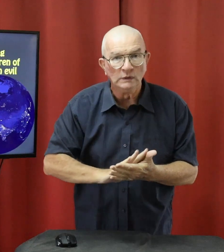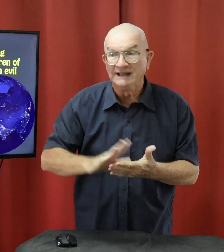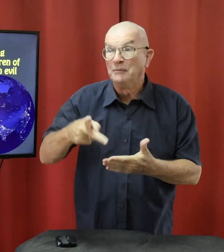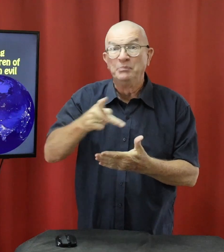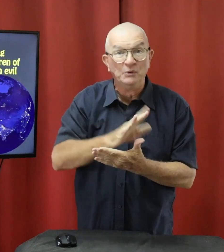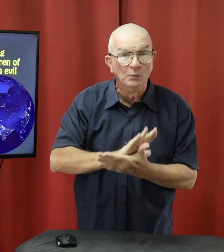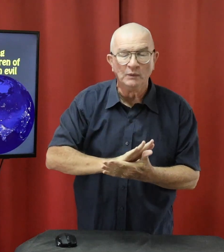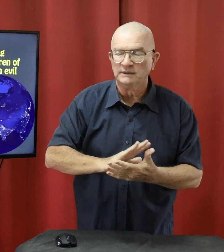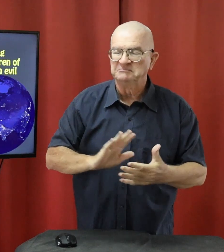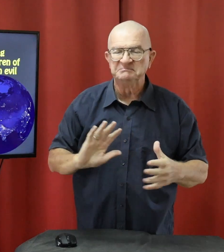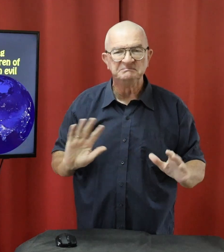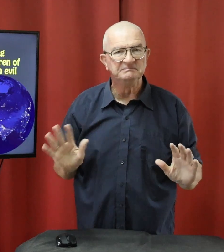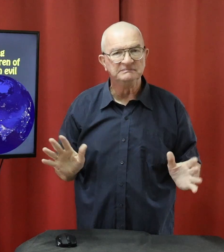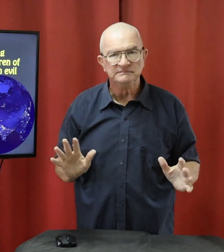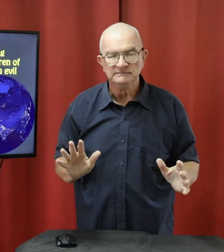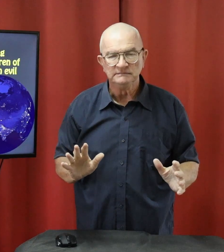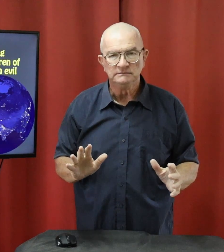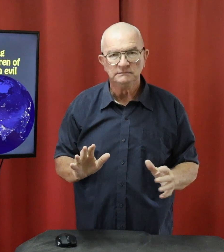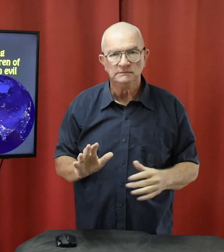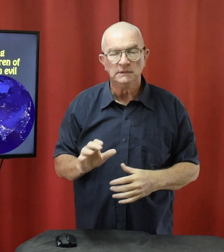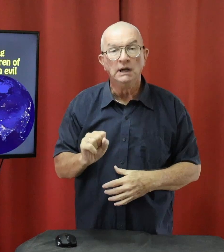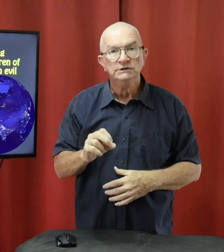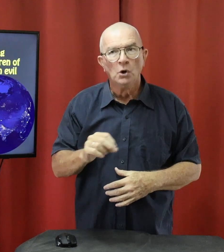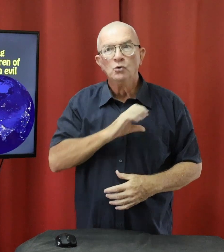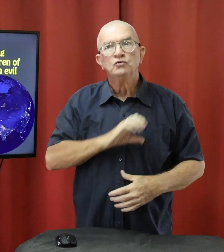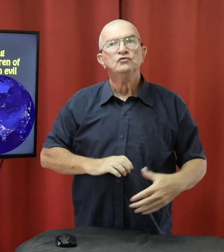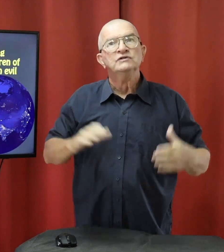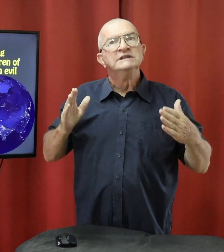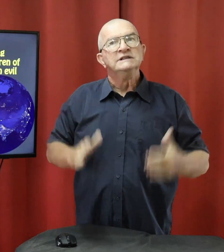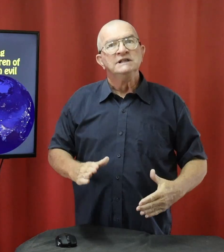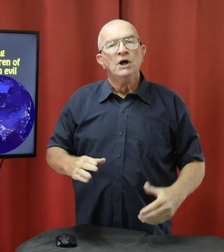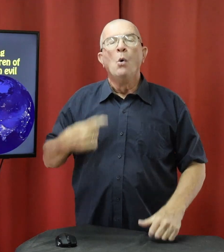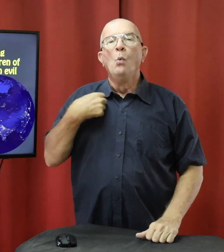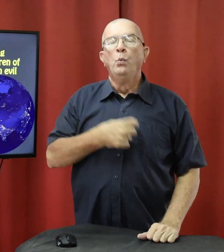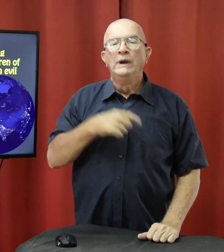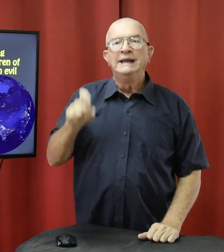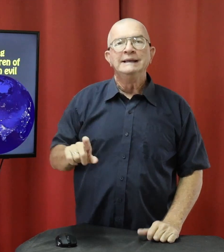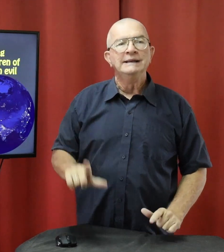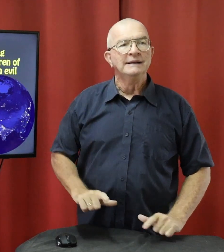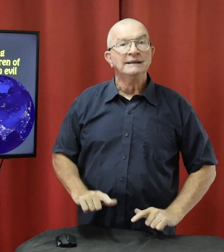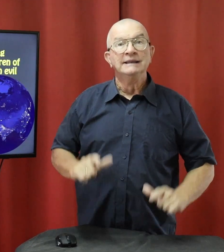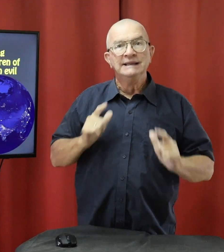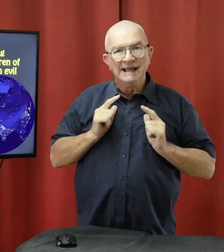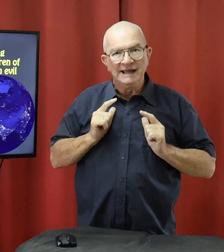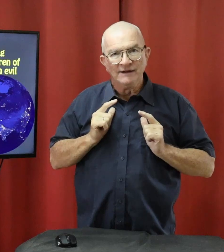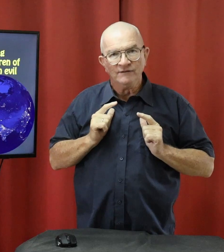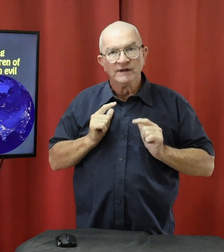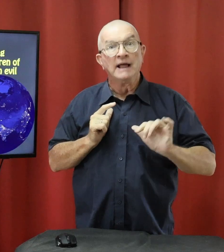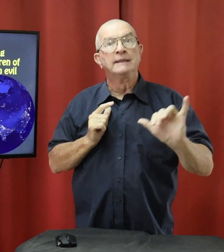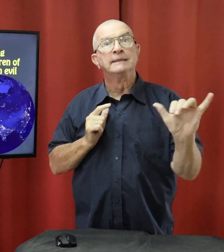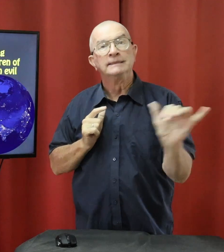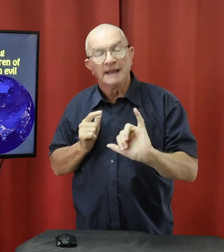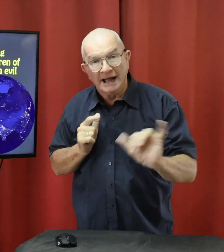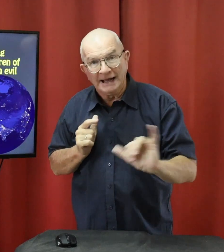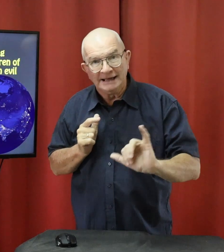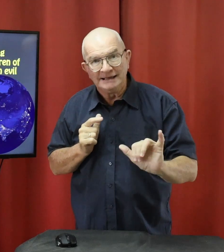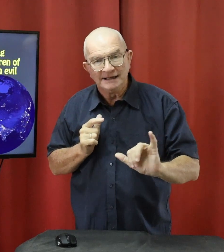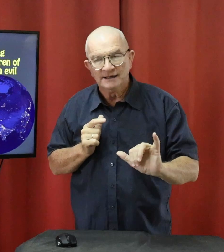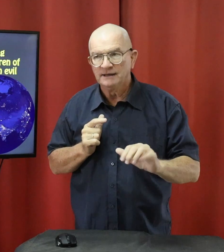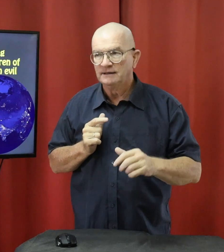holiness or purity. Christians We need to live